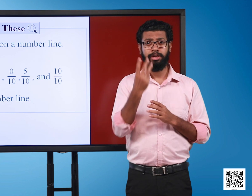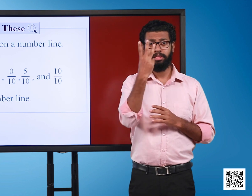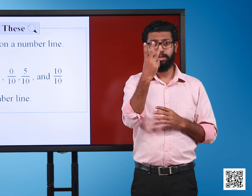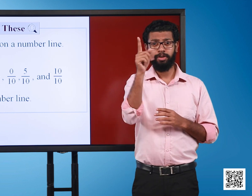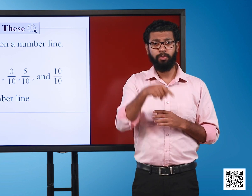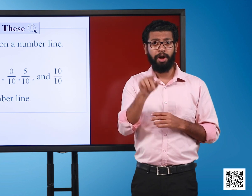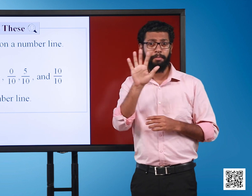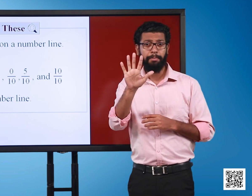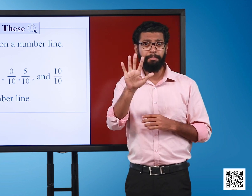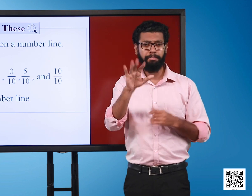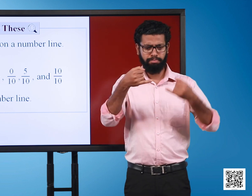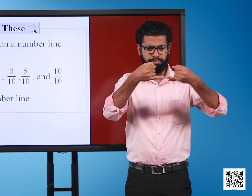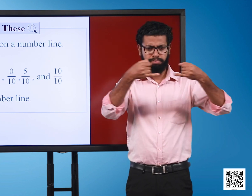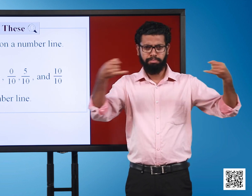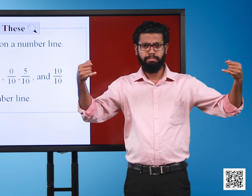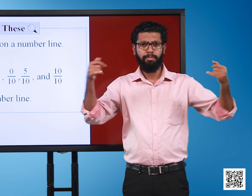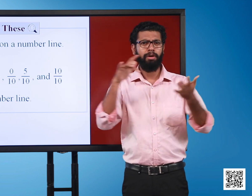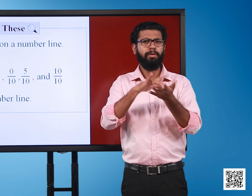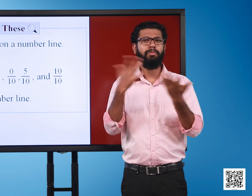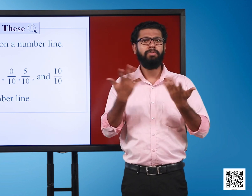Show 3/5 on a number line.